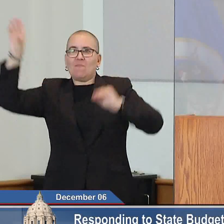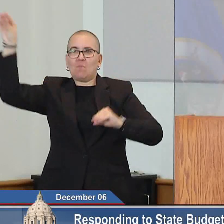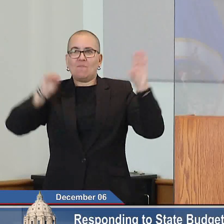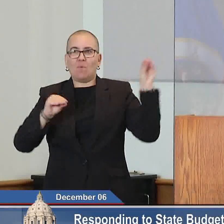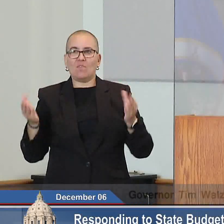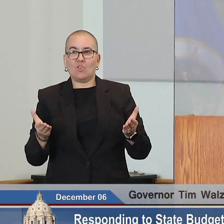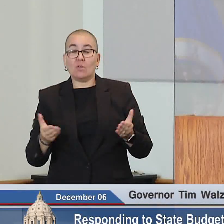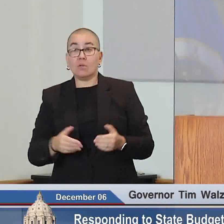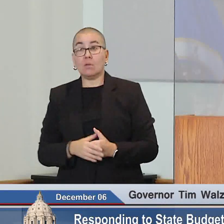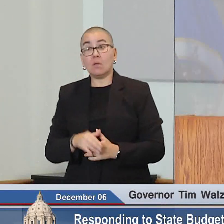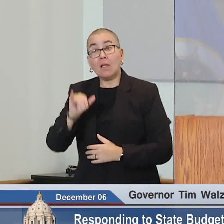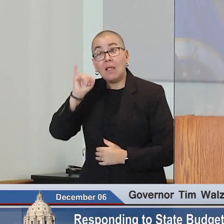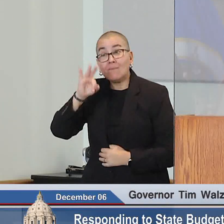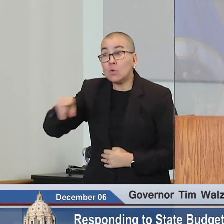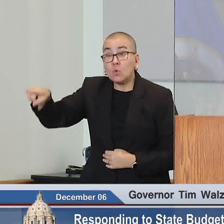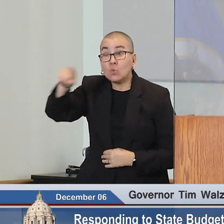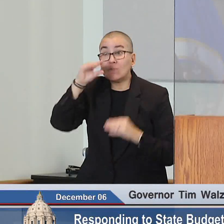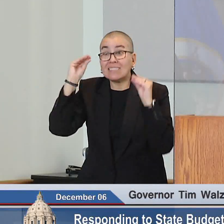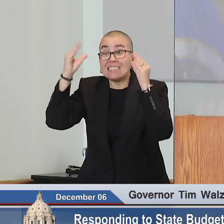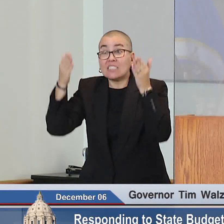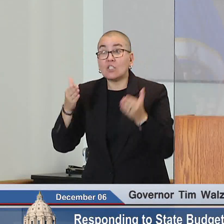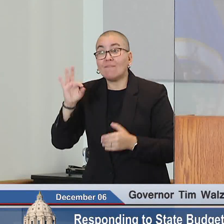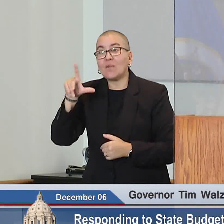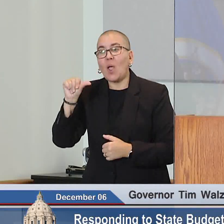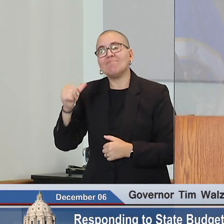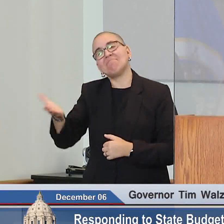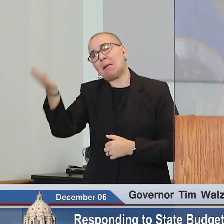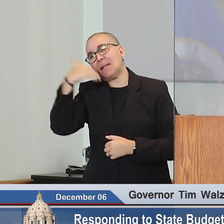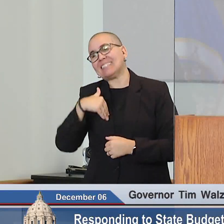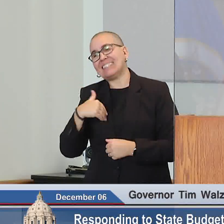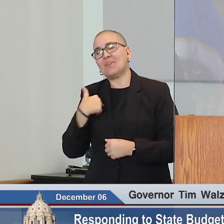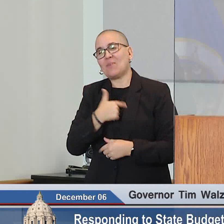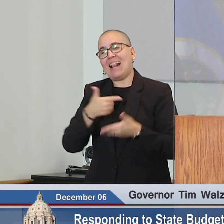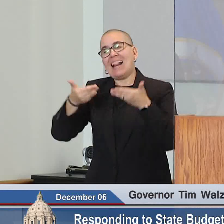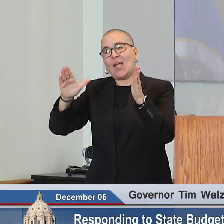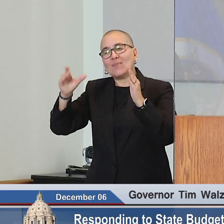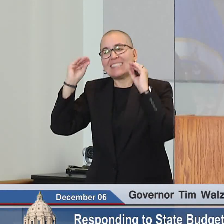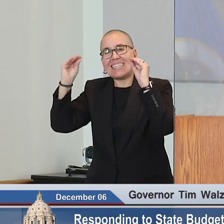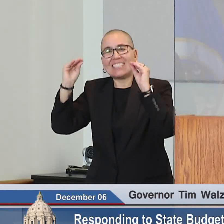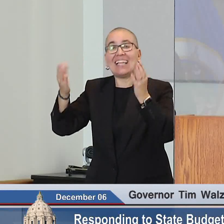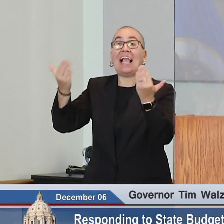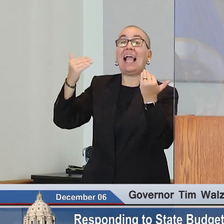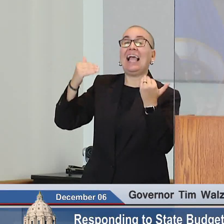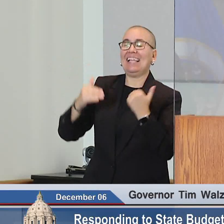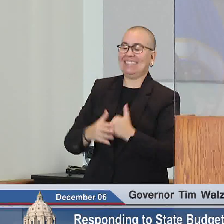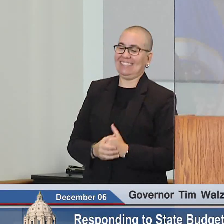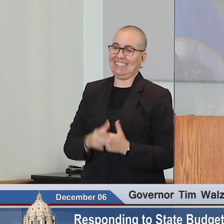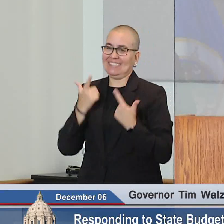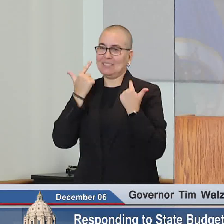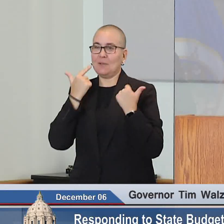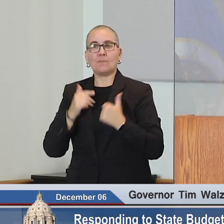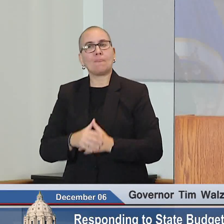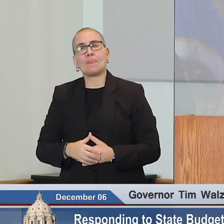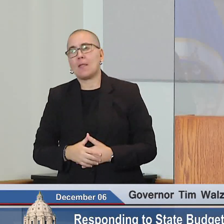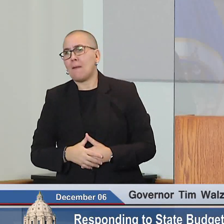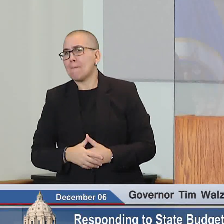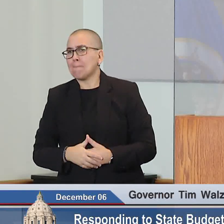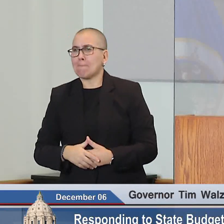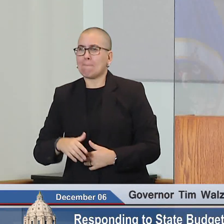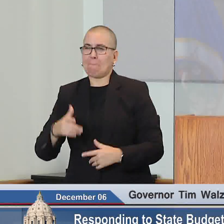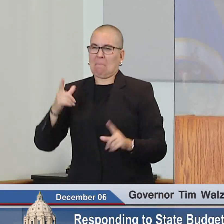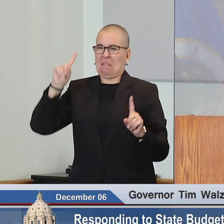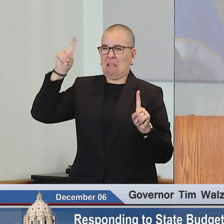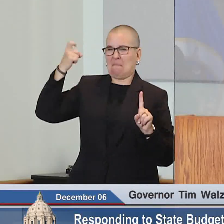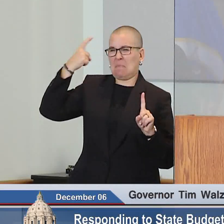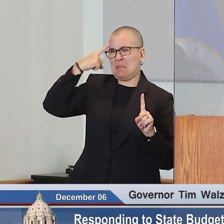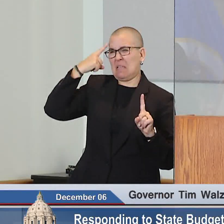you're a teacher in Florida, teach here. We allow you to teach. You're not going to hear mandates coming from the governor's office around your